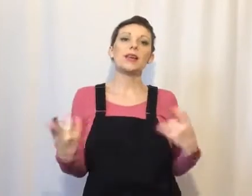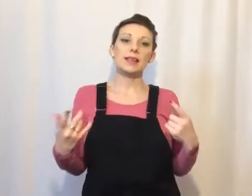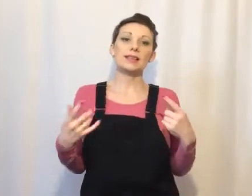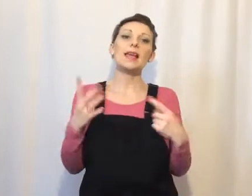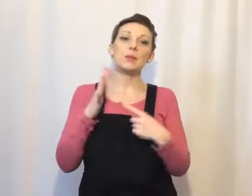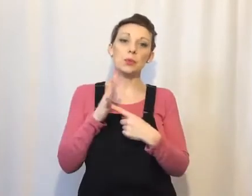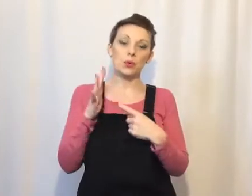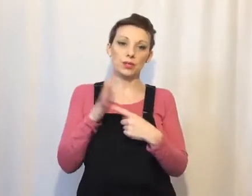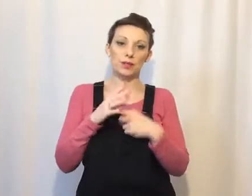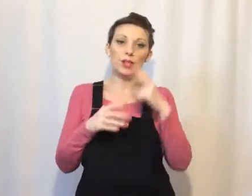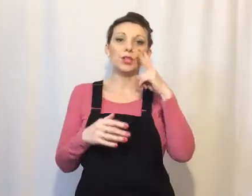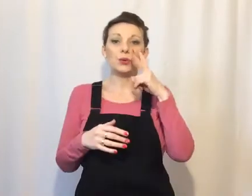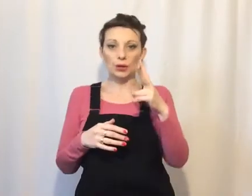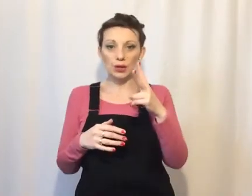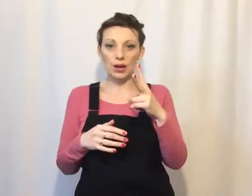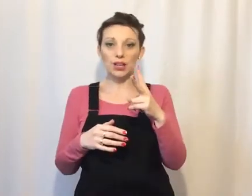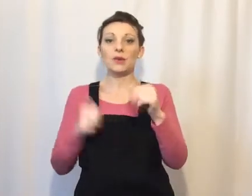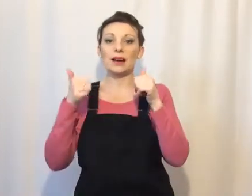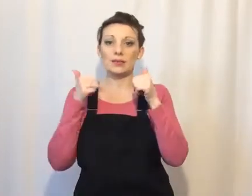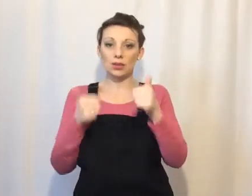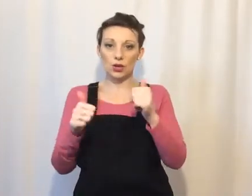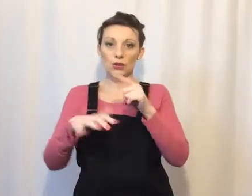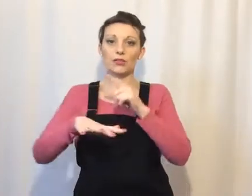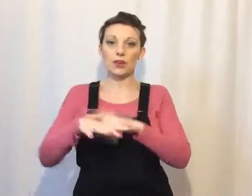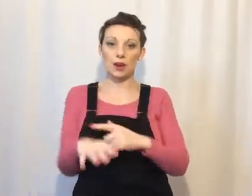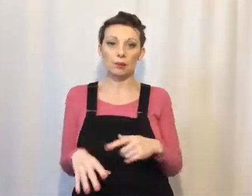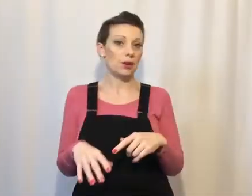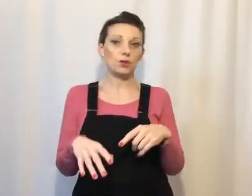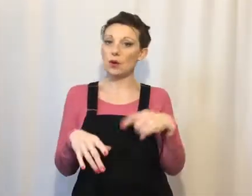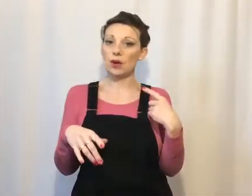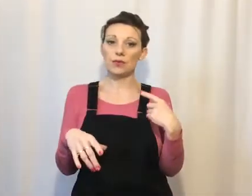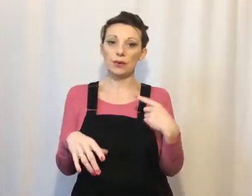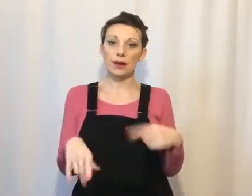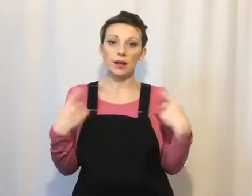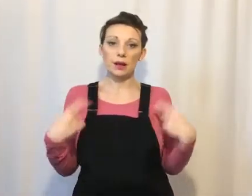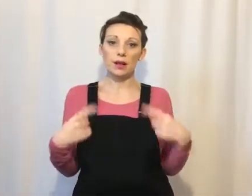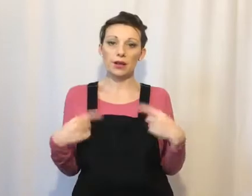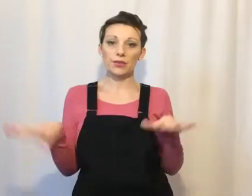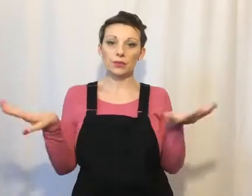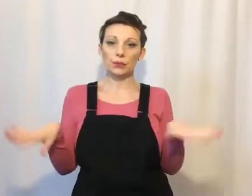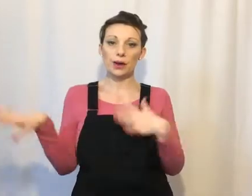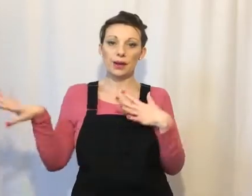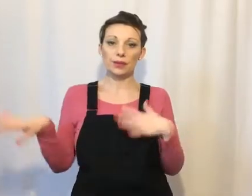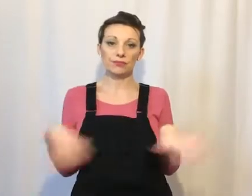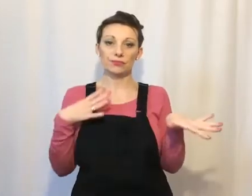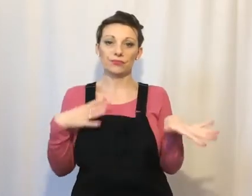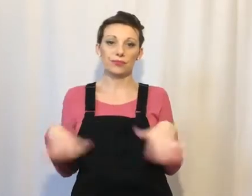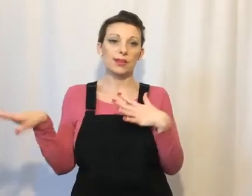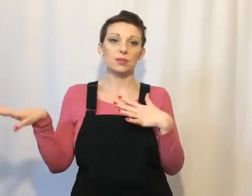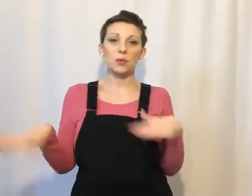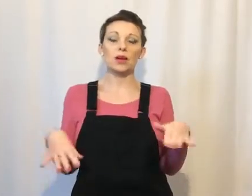it's important that you look like you're having a good time. So you can't do it, let's sway. That doesn't work. It's got to